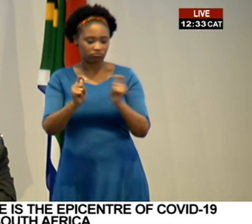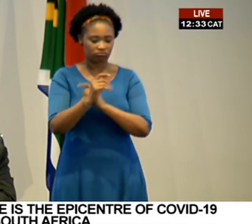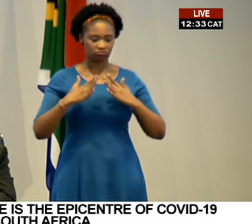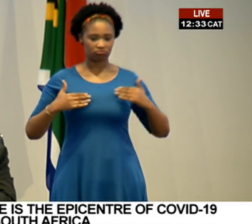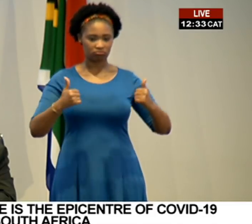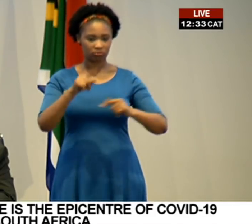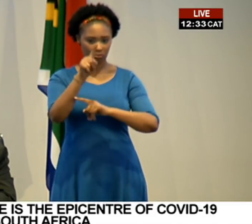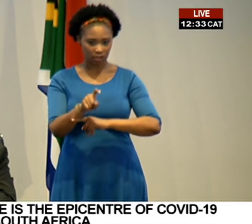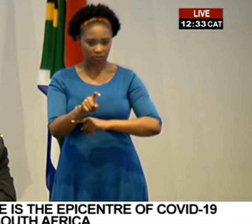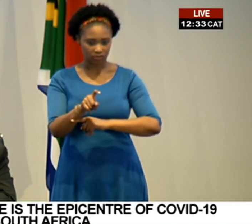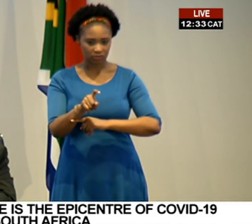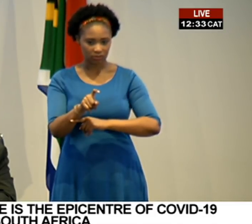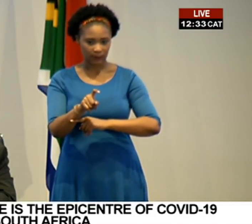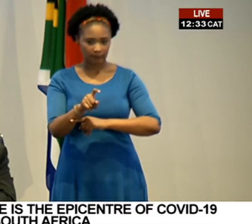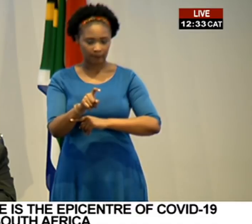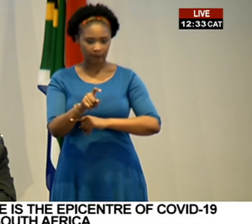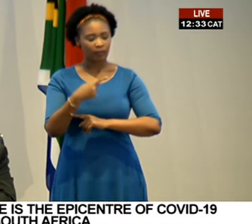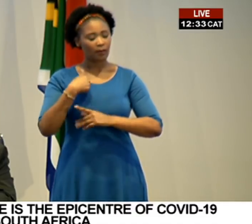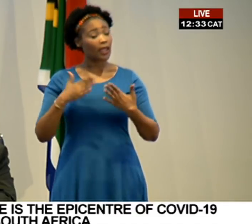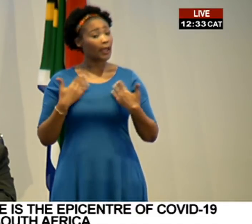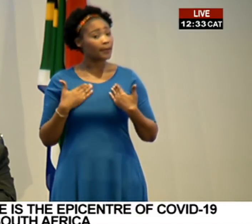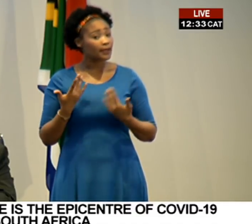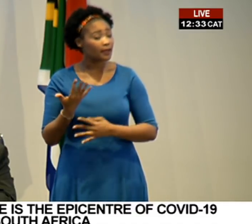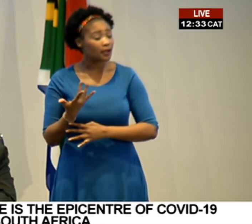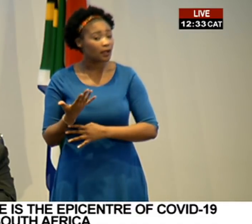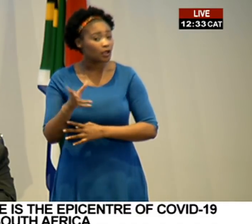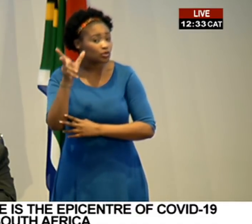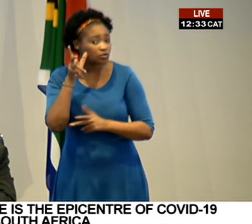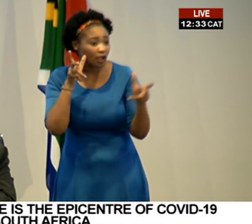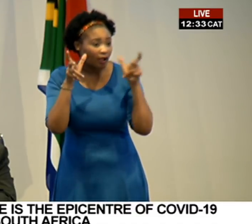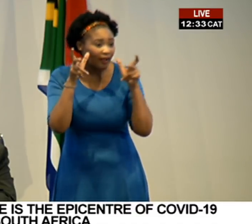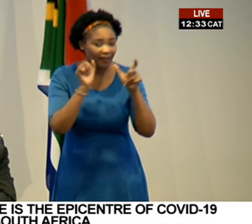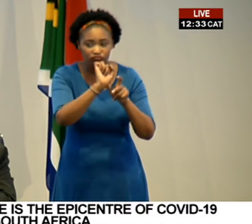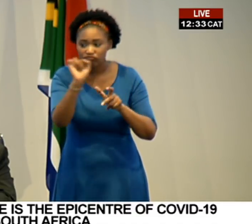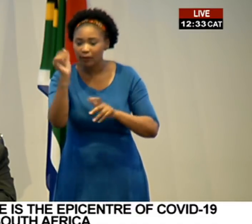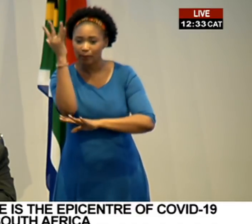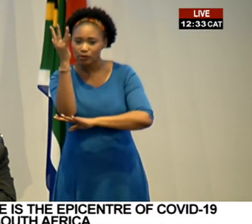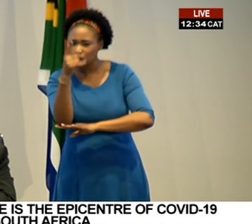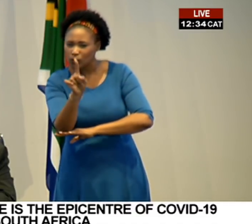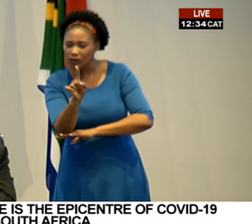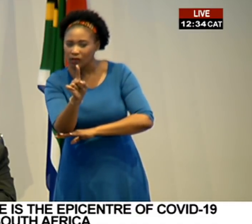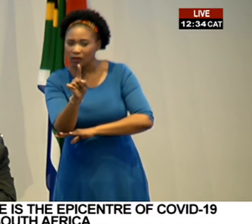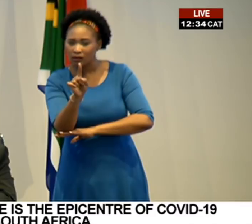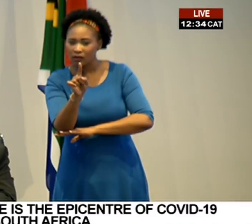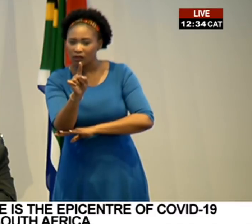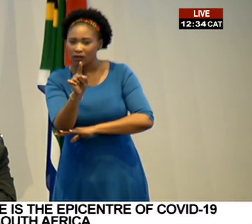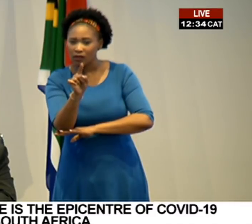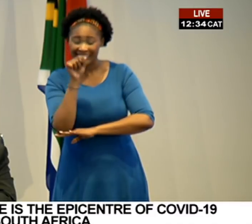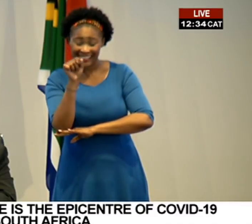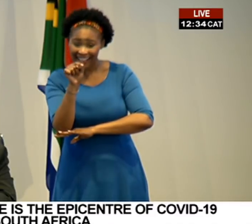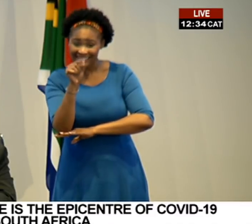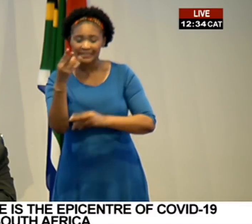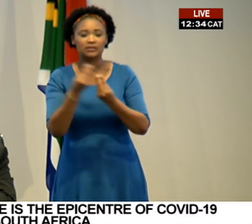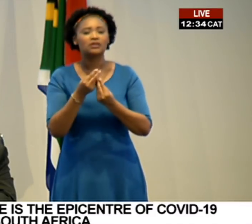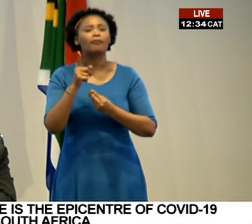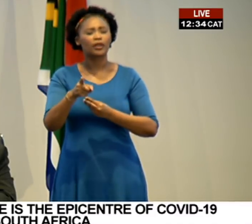address COVID-19 properly. I'm glad to hear from your presentation that that is something that